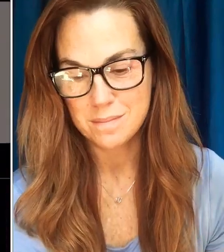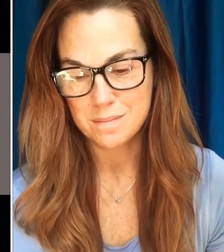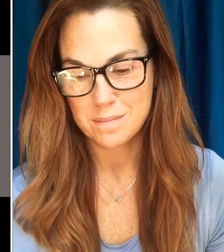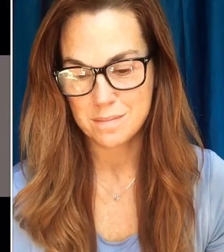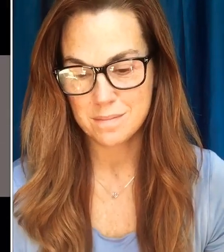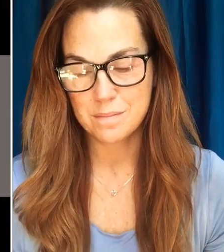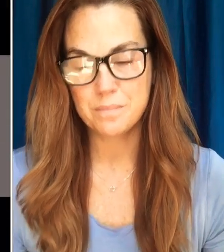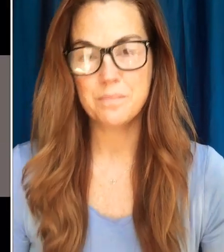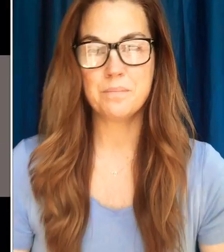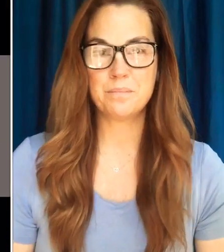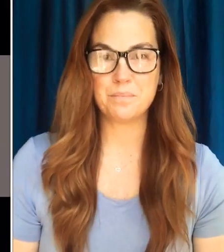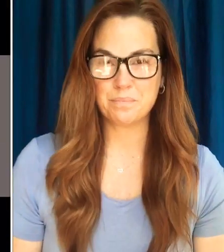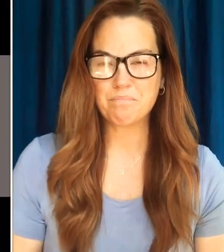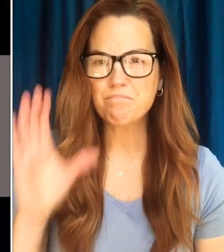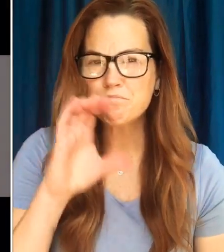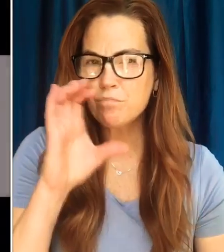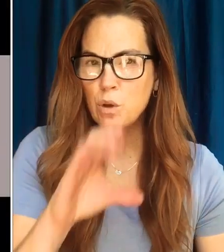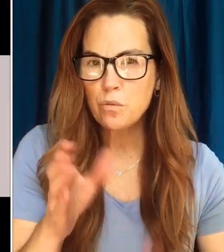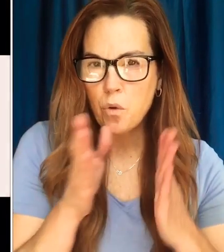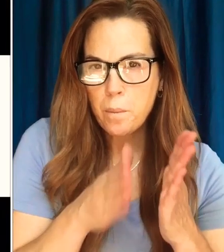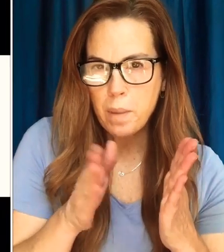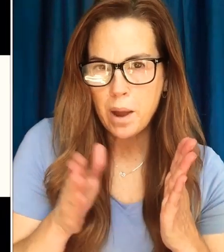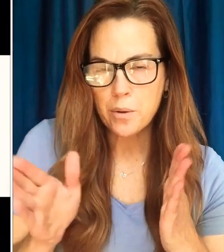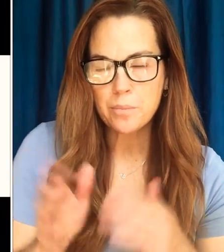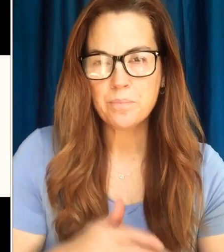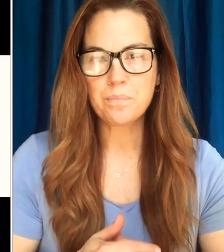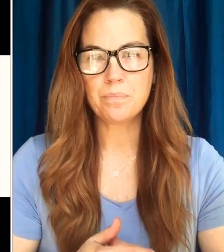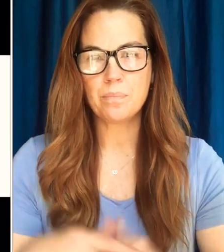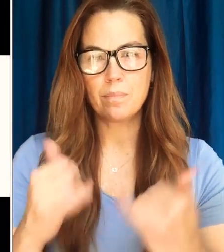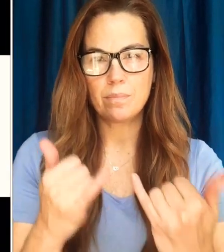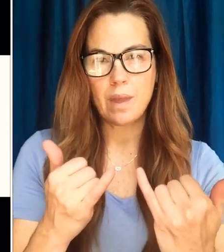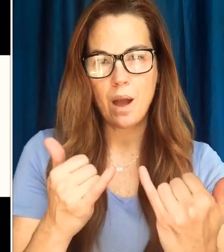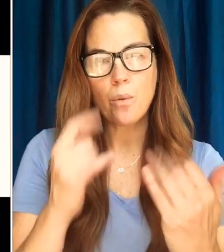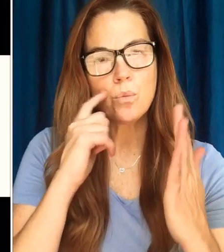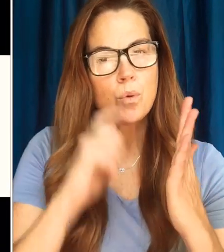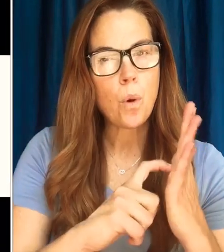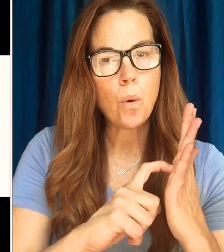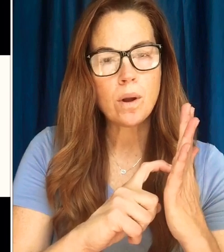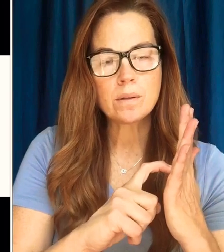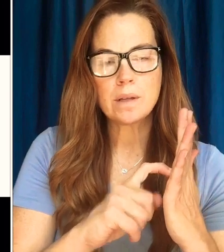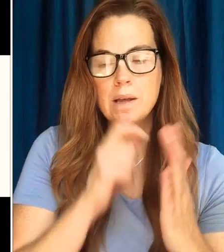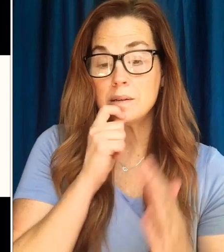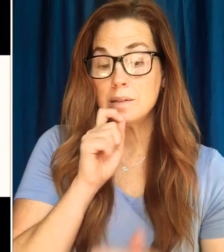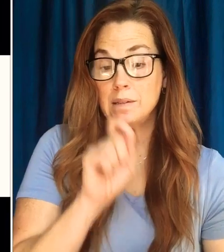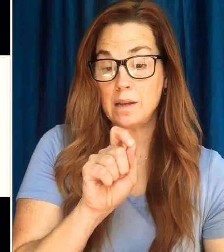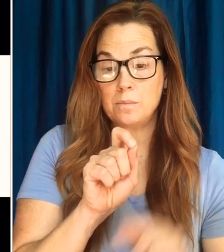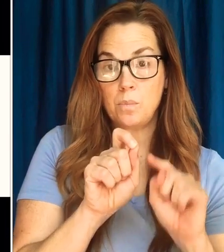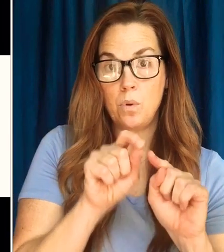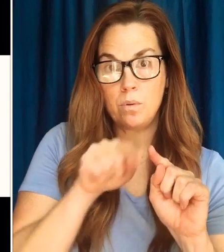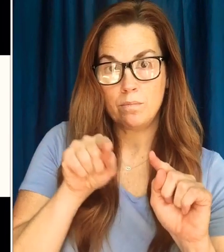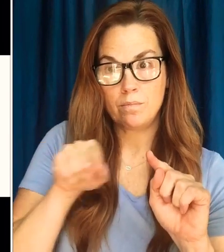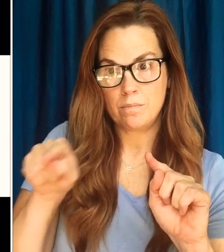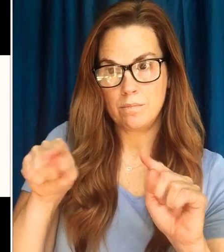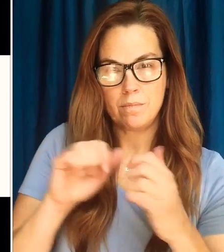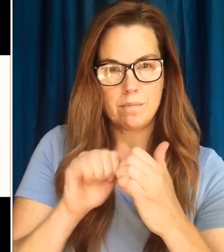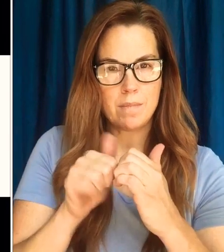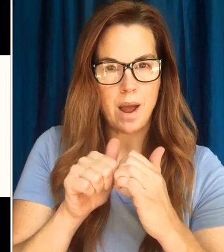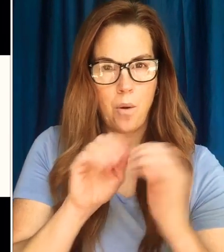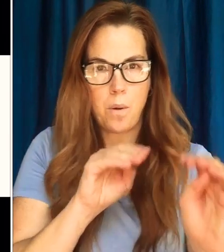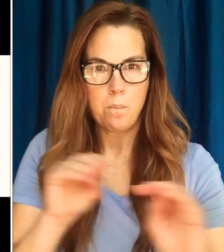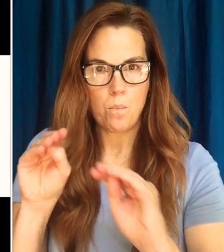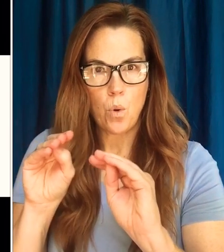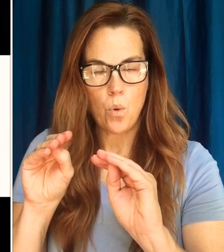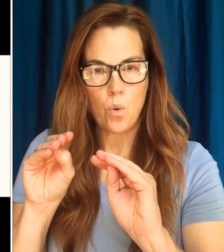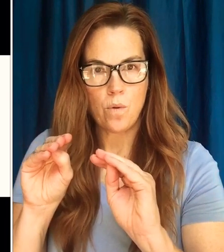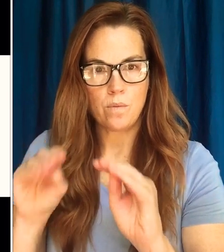Look at how the decimal placement shifted from the original to where it is in your solution. Then look at the number